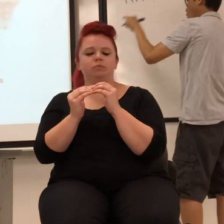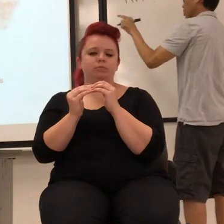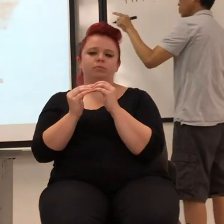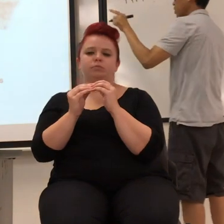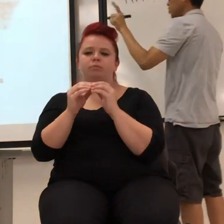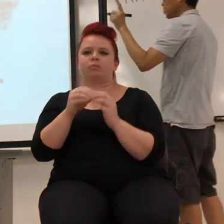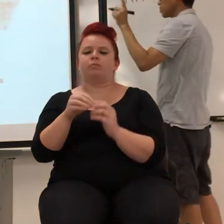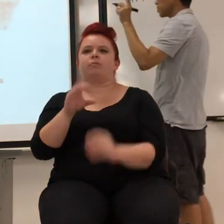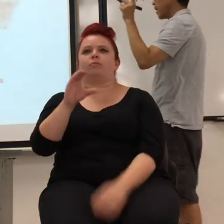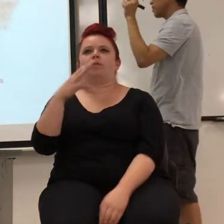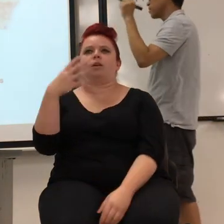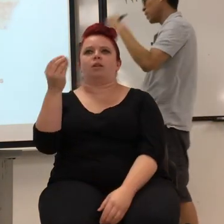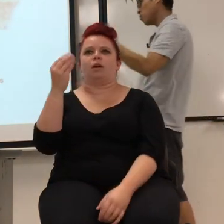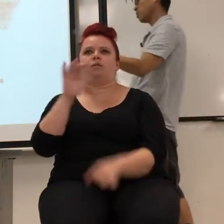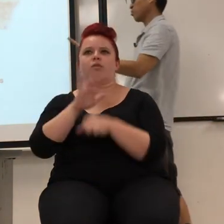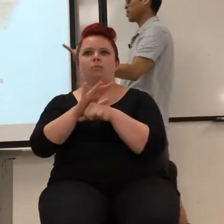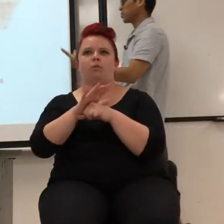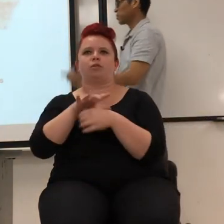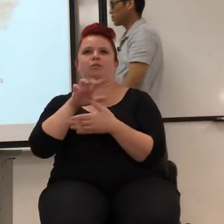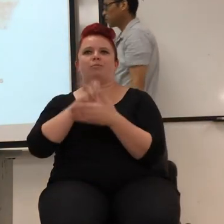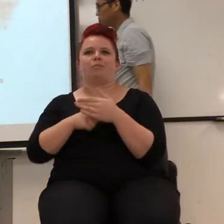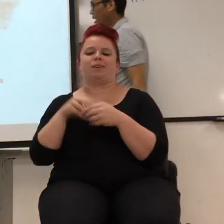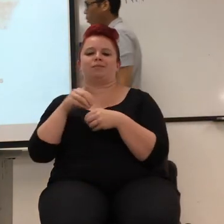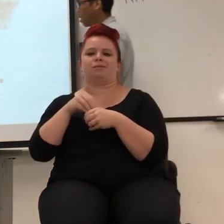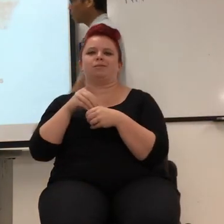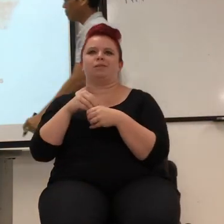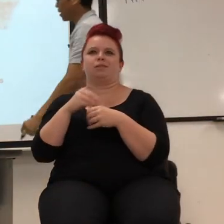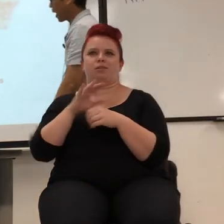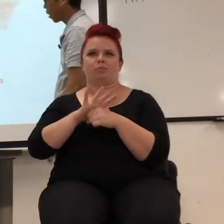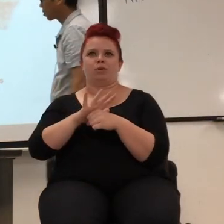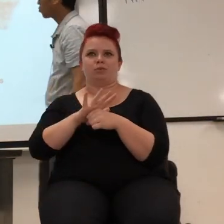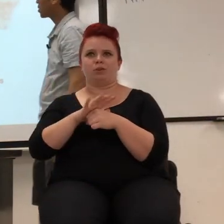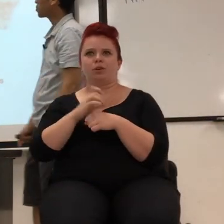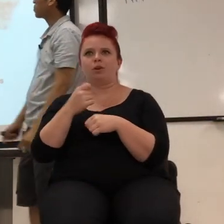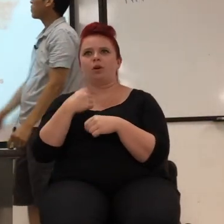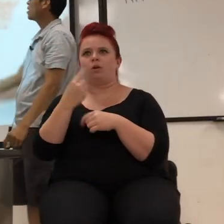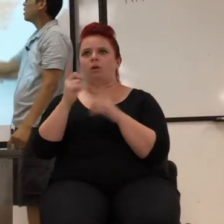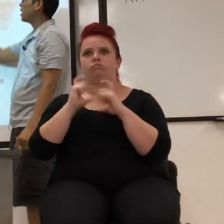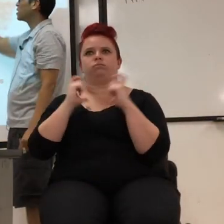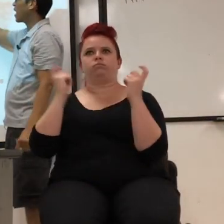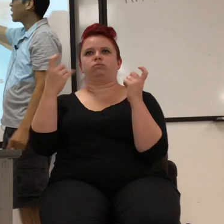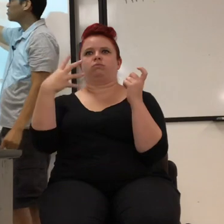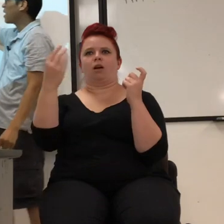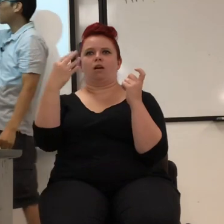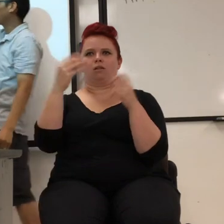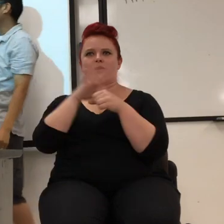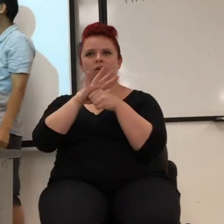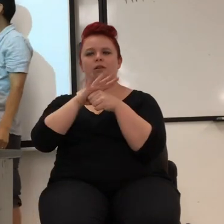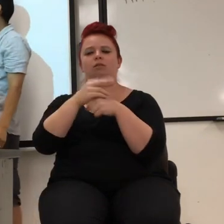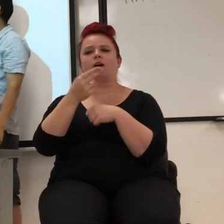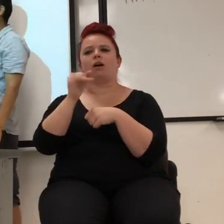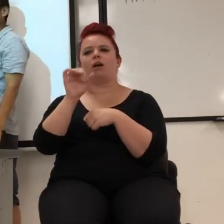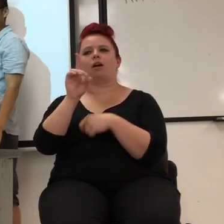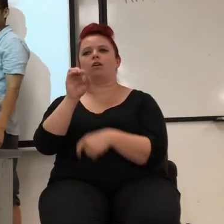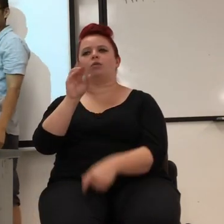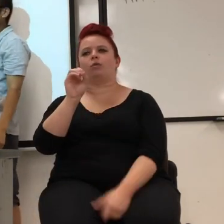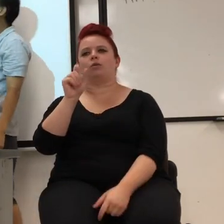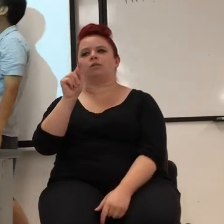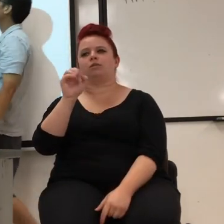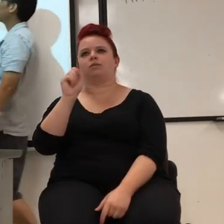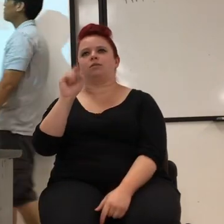the outward pressures minus the inward pressures. So you got one big outward pressure. It's the hydrostatic pressure,